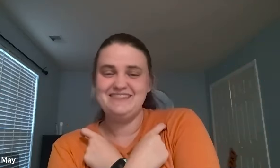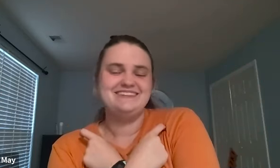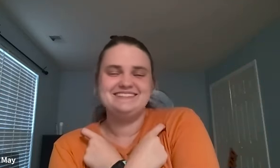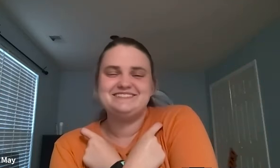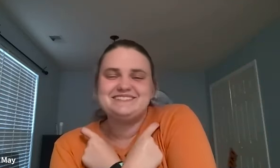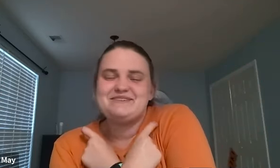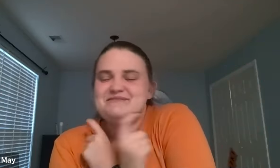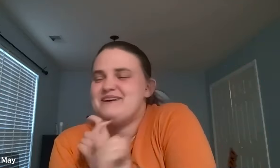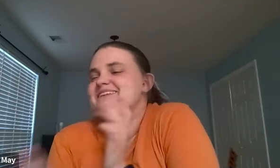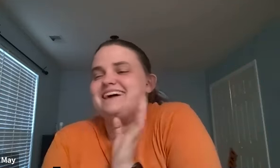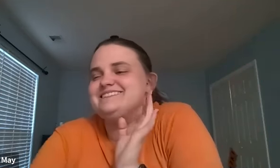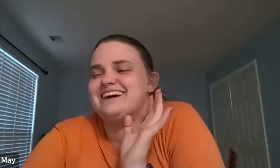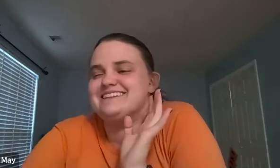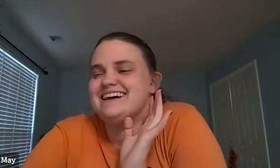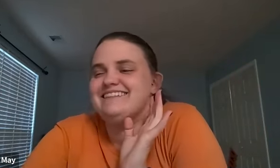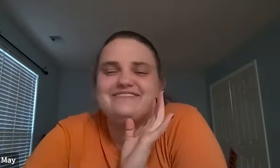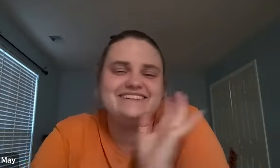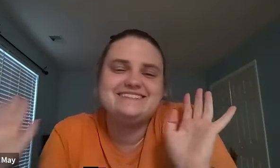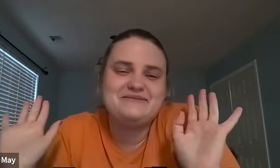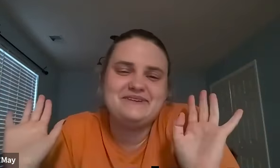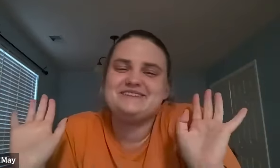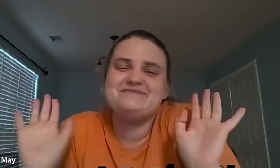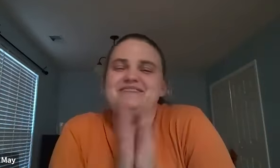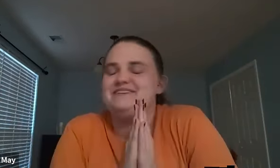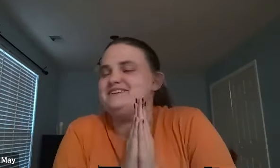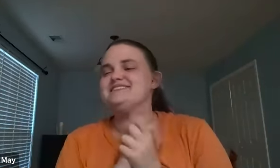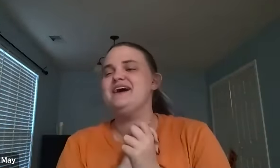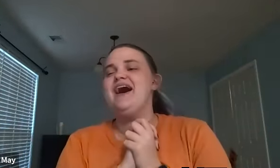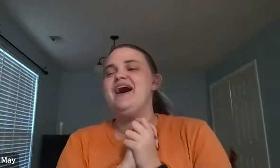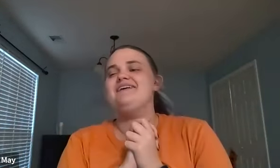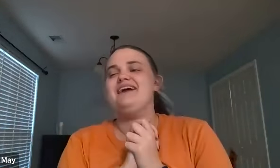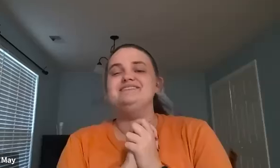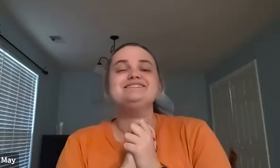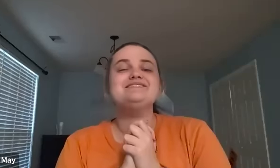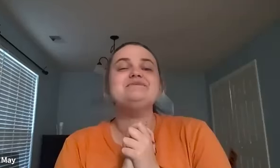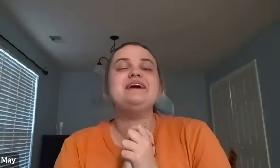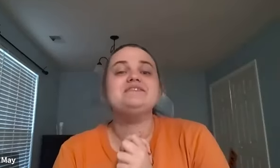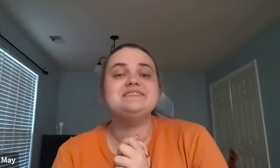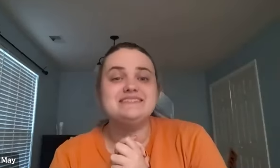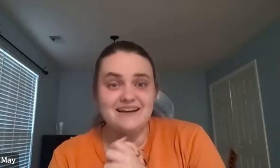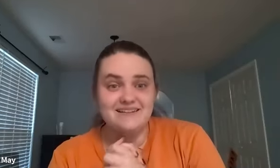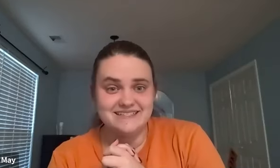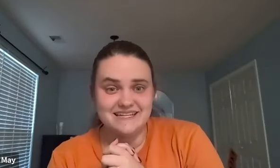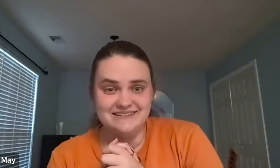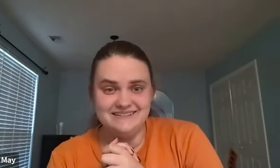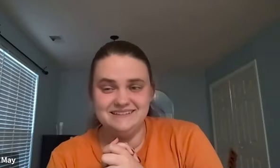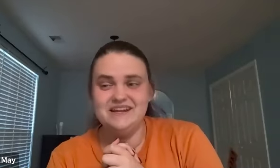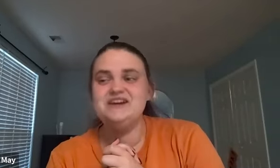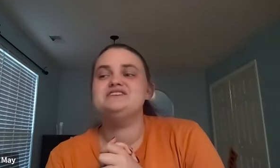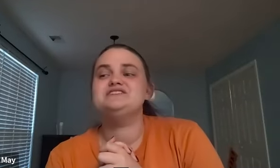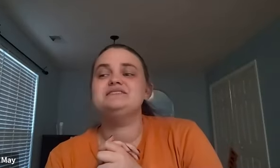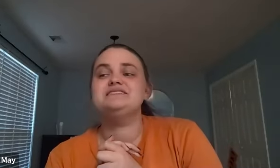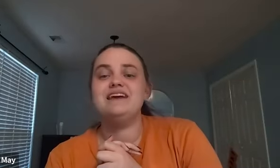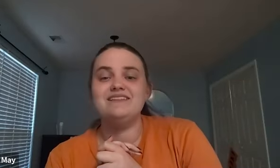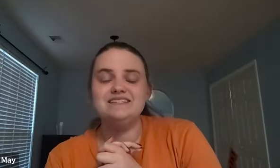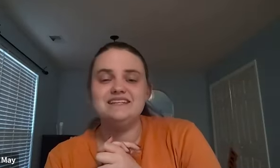These are just so, oh my gosh, you guys. I love these so much. They're my favorites. Okay, so then we have skeleton. So skeleton